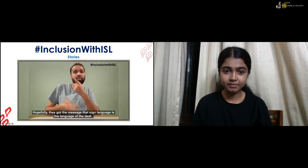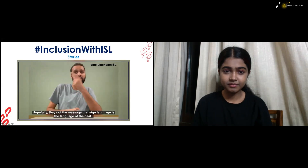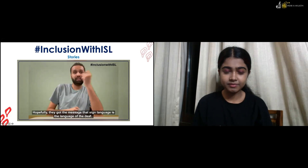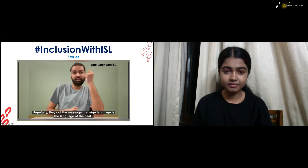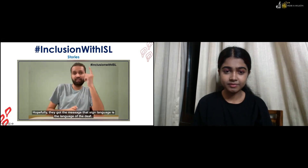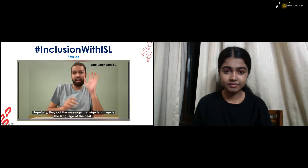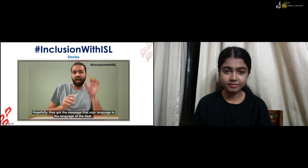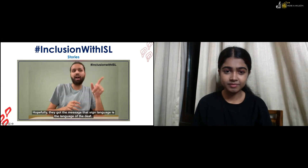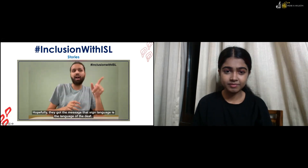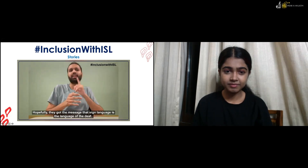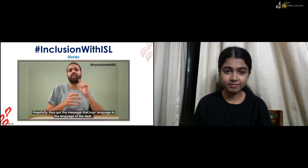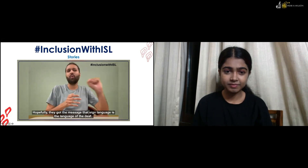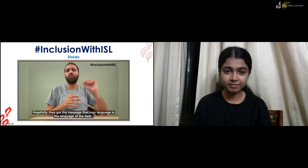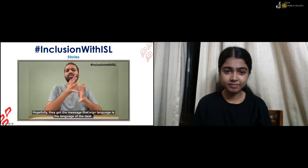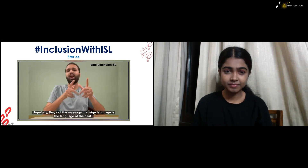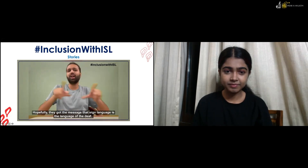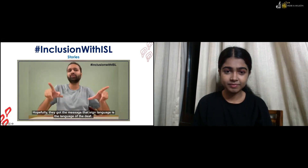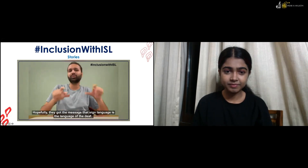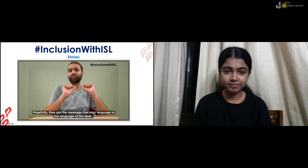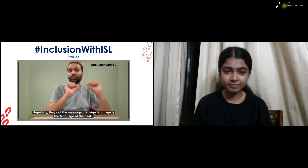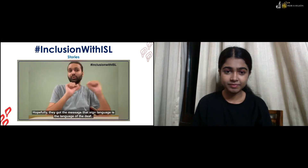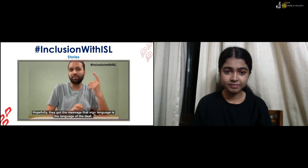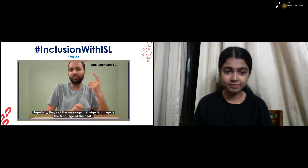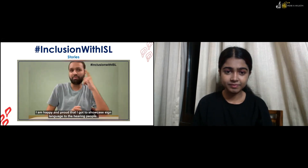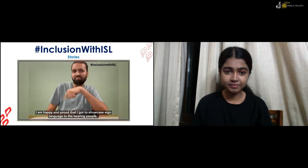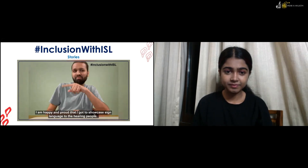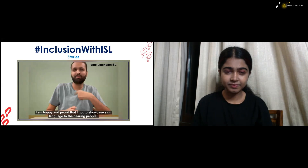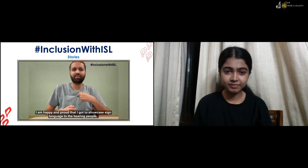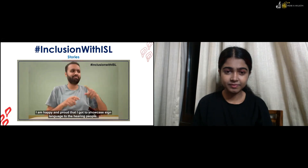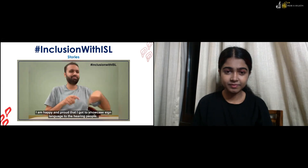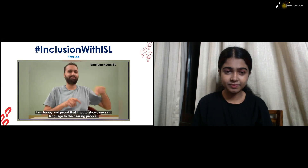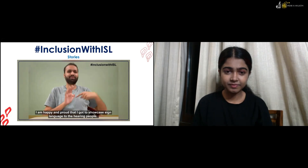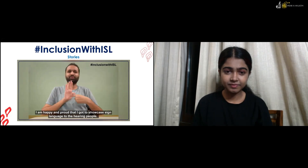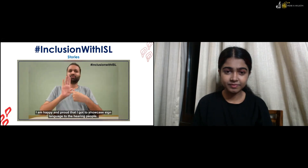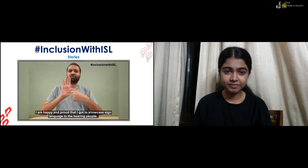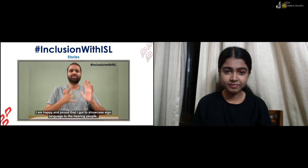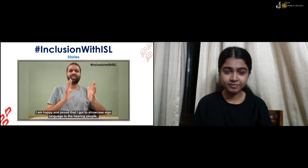freedom to sign, right? So they might be understood that, yeah, it's their language, it's our